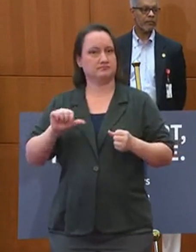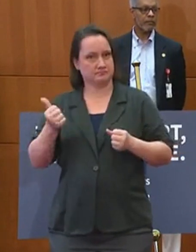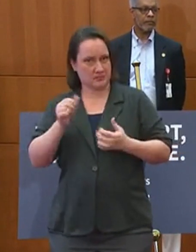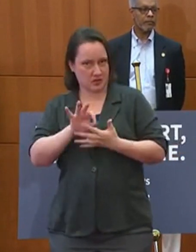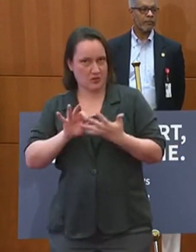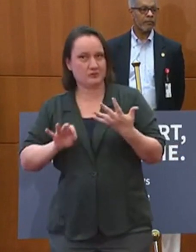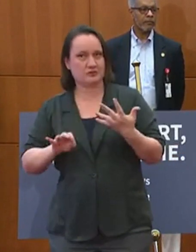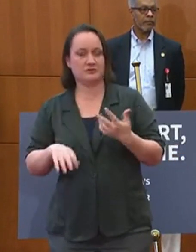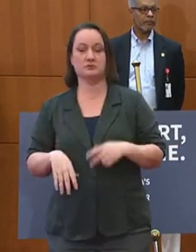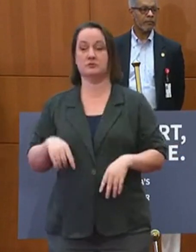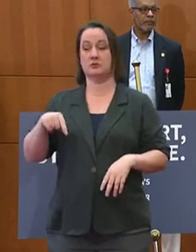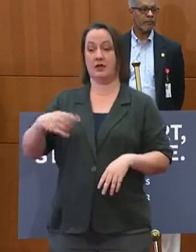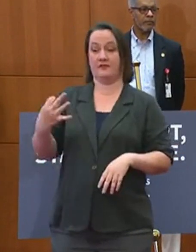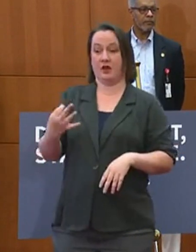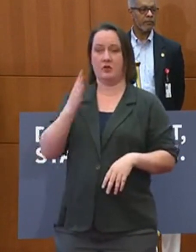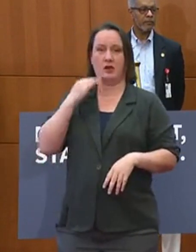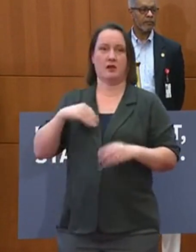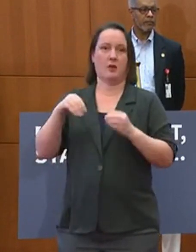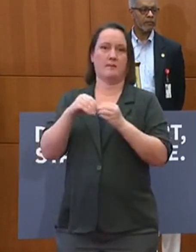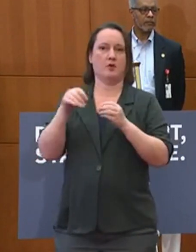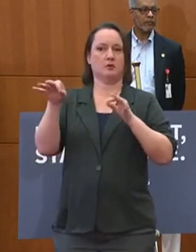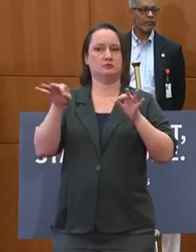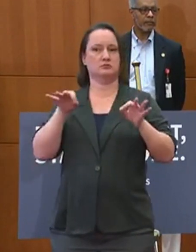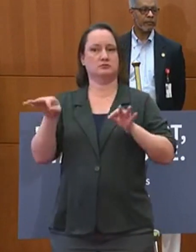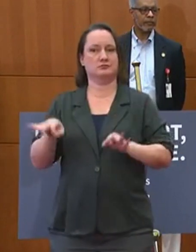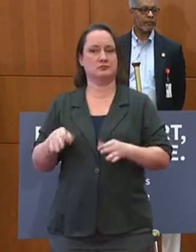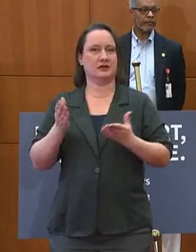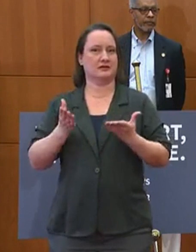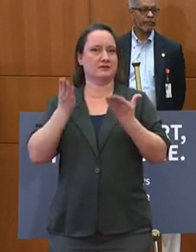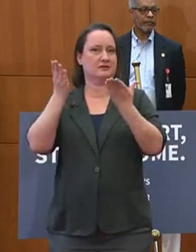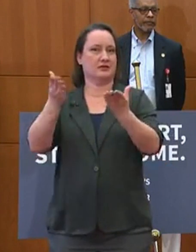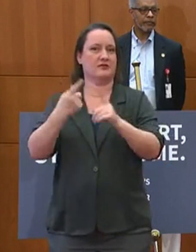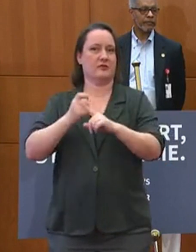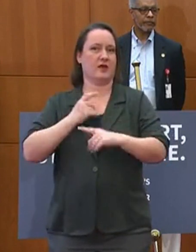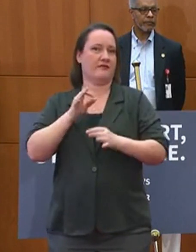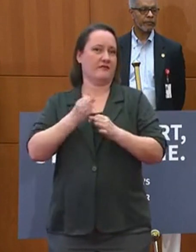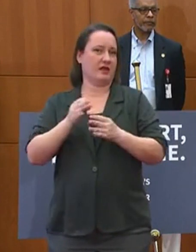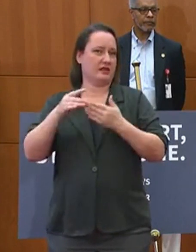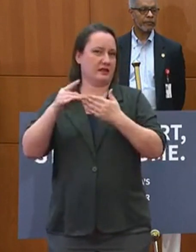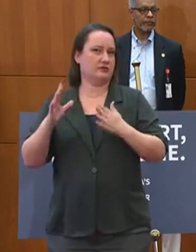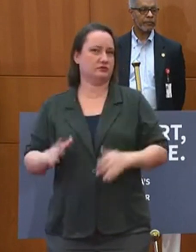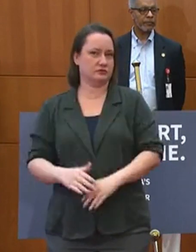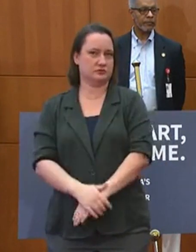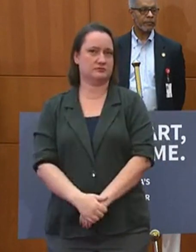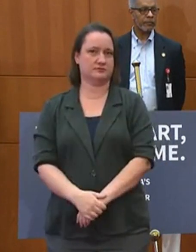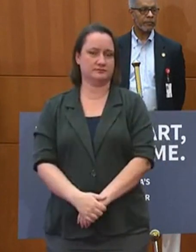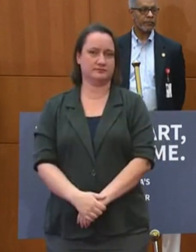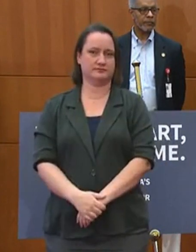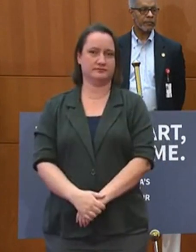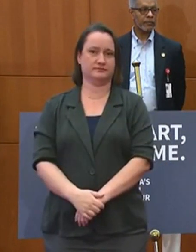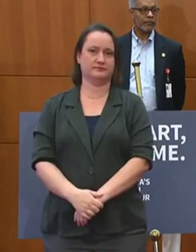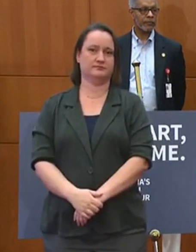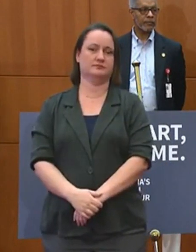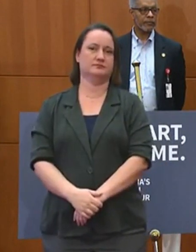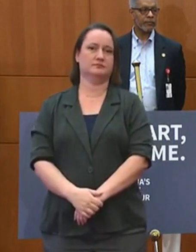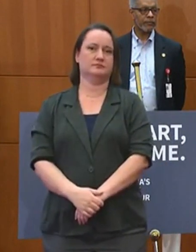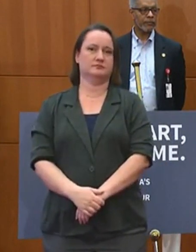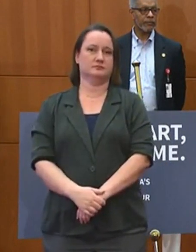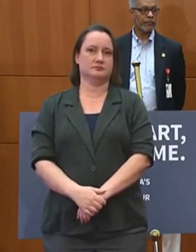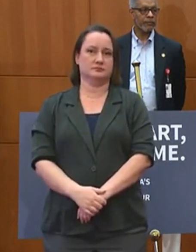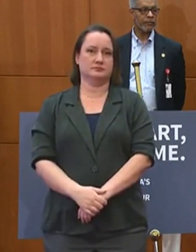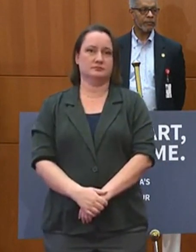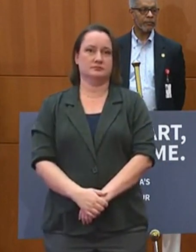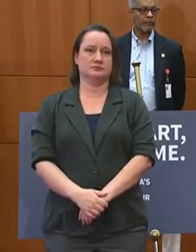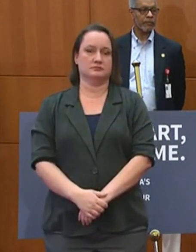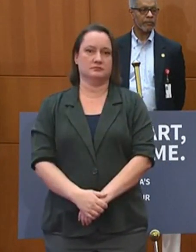Friday, we'll have further guidelines and suggestions from our faith leaders. Yes, we have